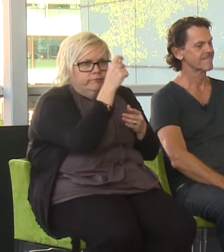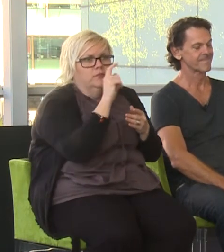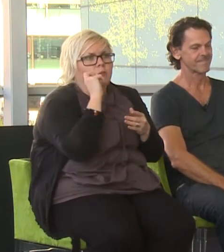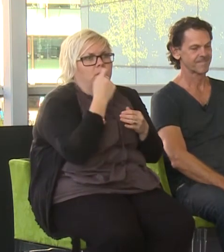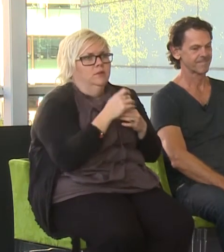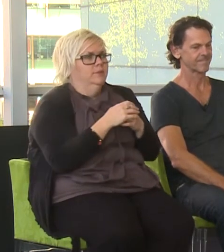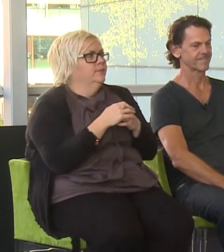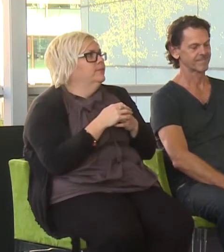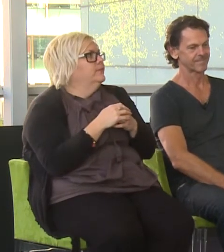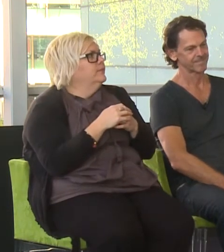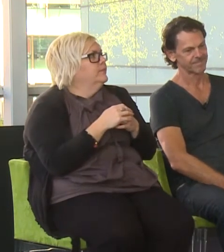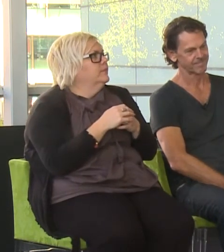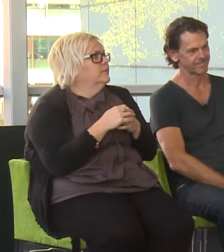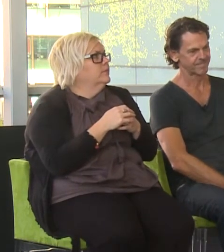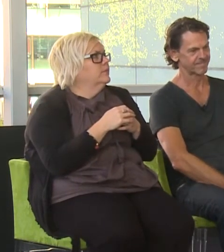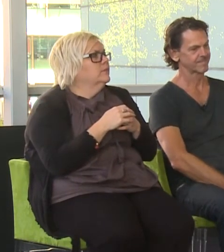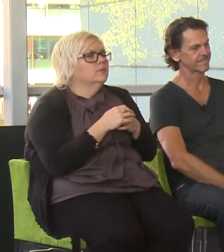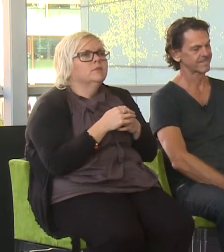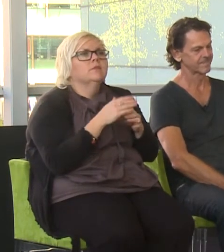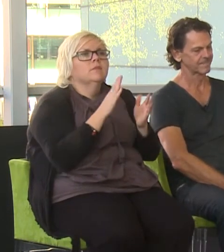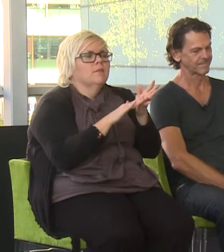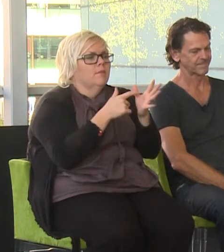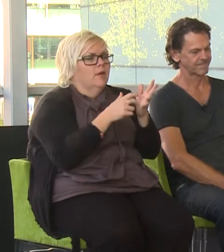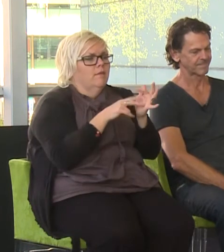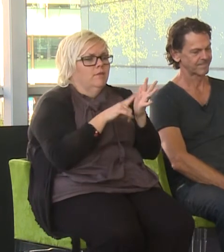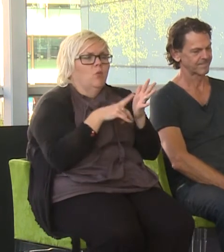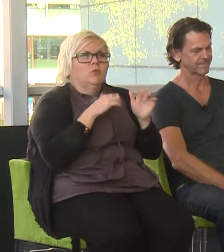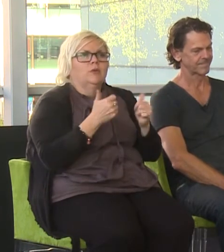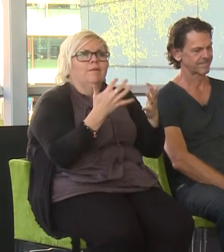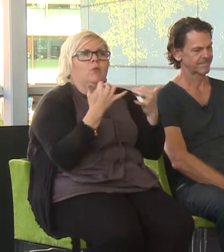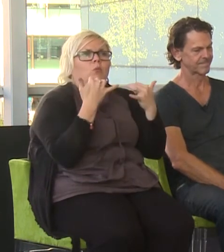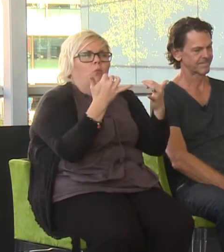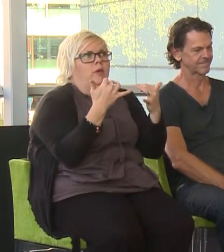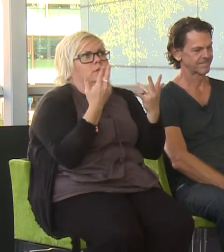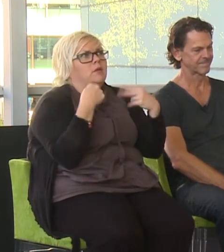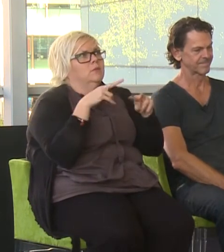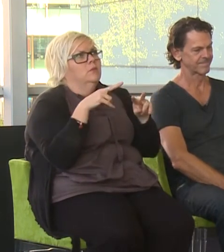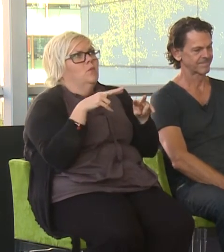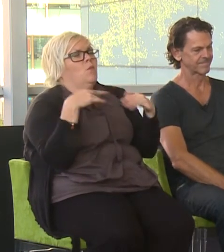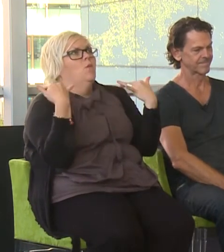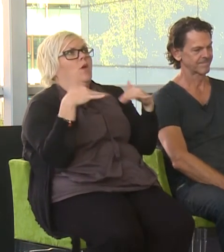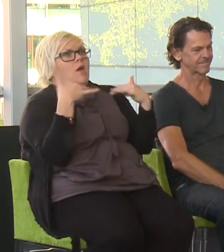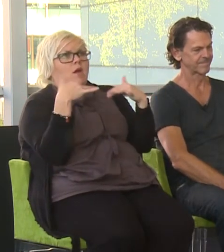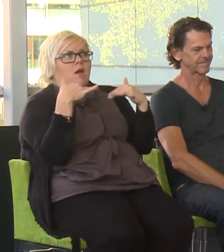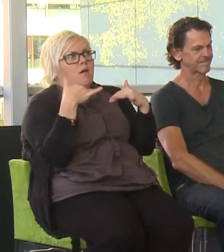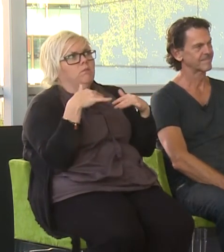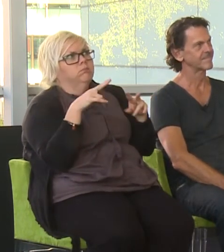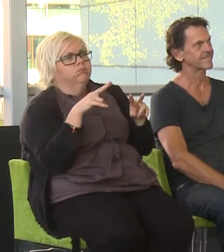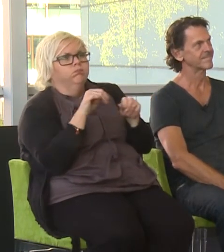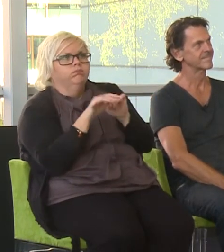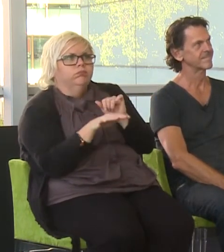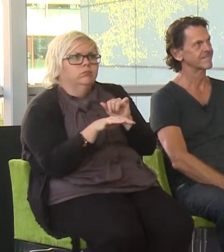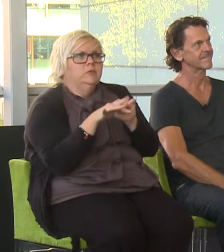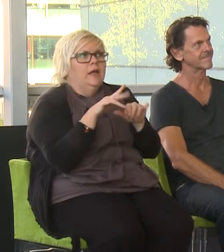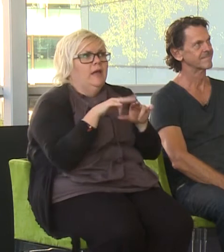addition of practical lighting elements. Marvel want to give their audience a wow factor, and if their heroes can perform